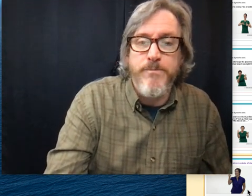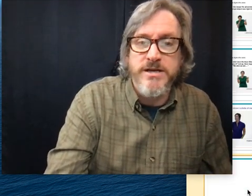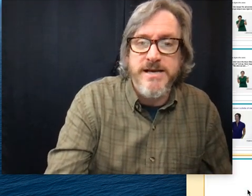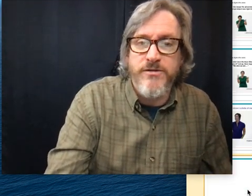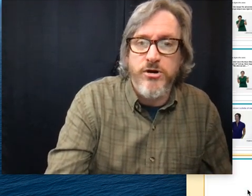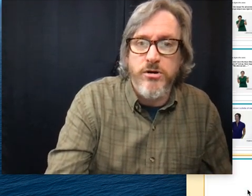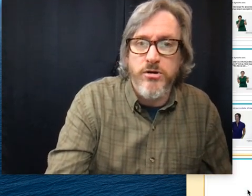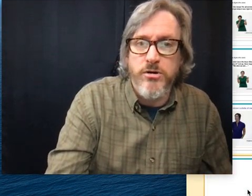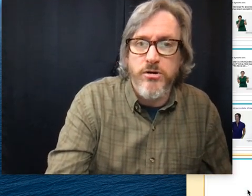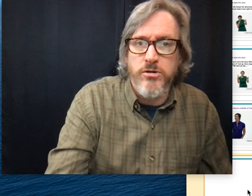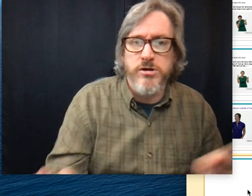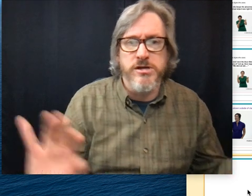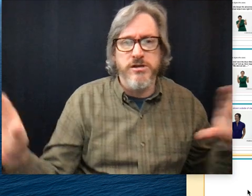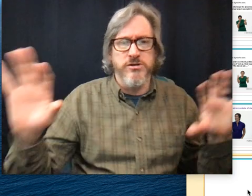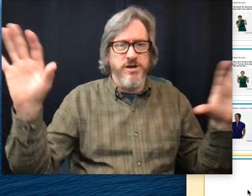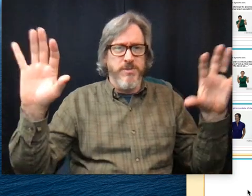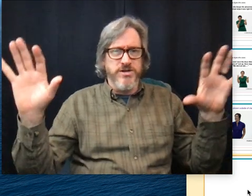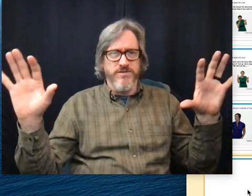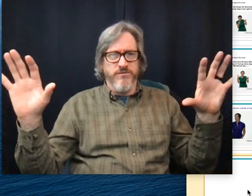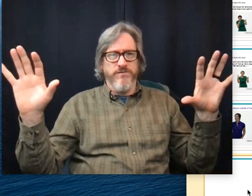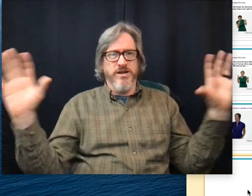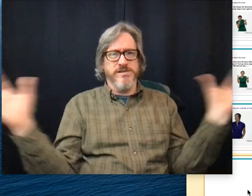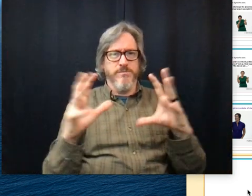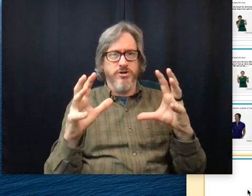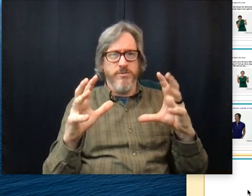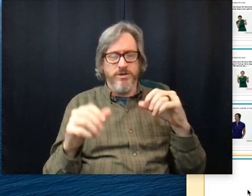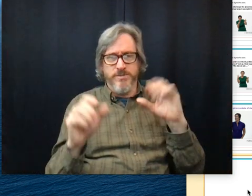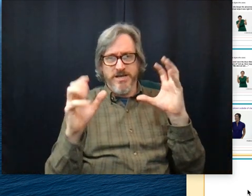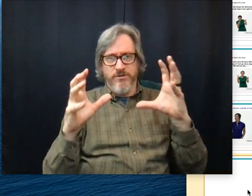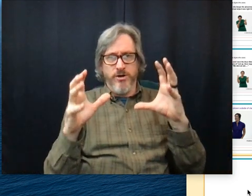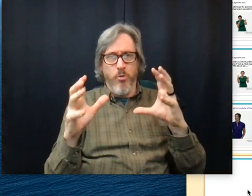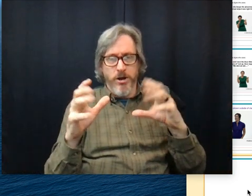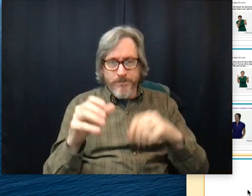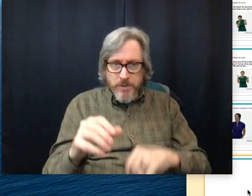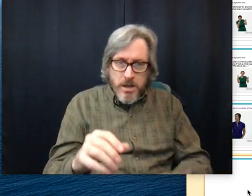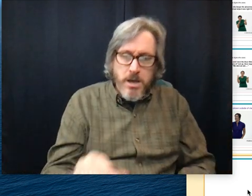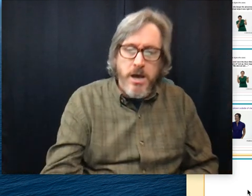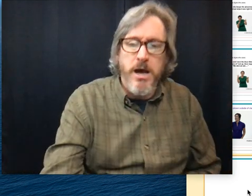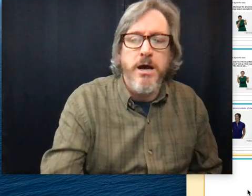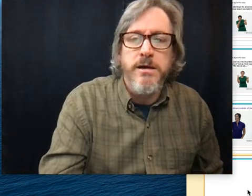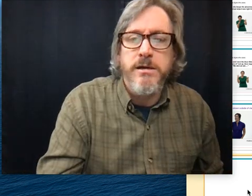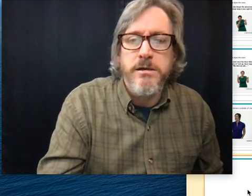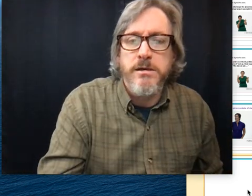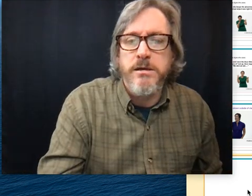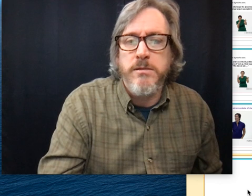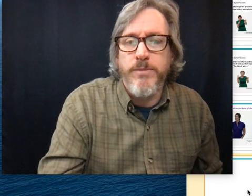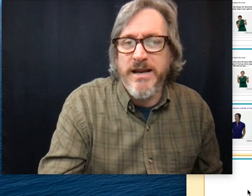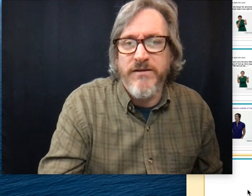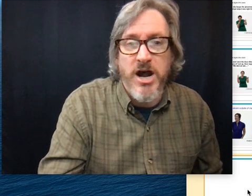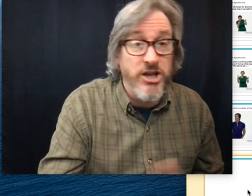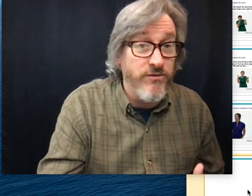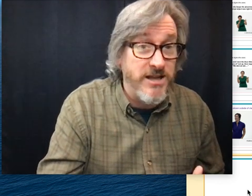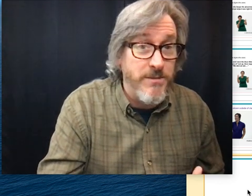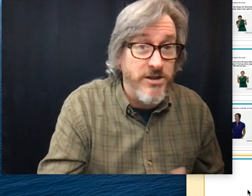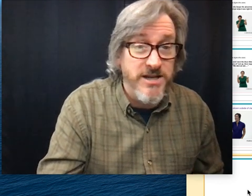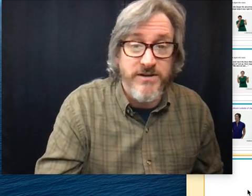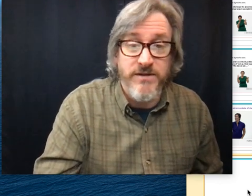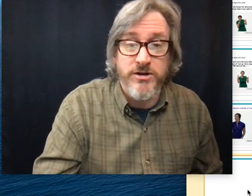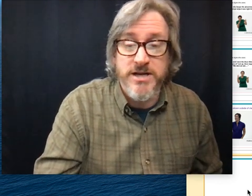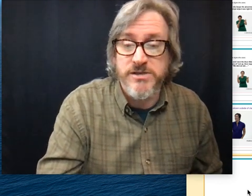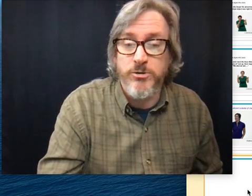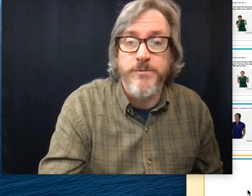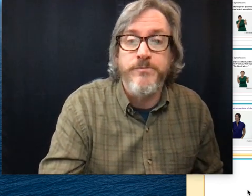I'm putting together, there's a bunch of different videos. And I'm trying to put them together in one. But if not, you've got them on